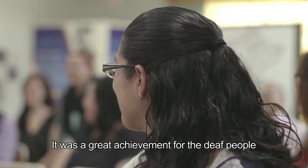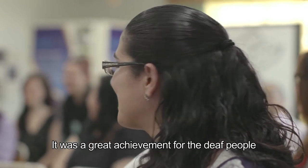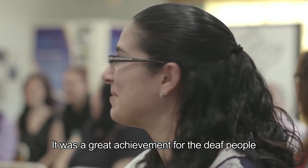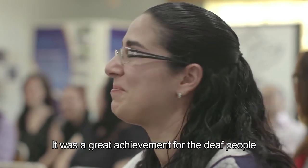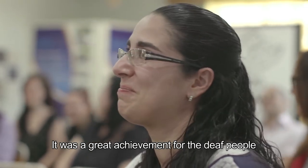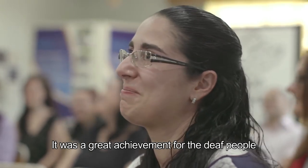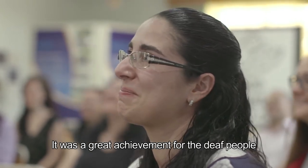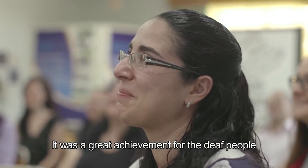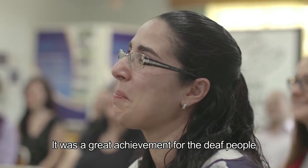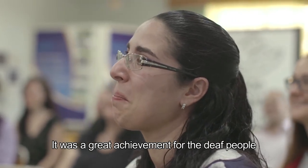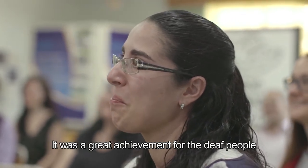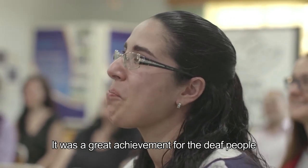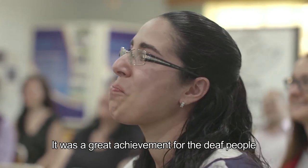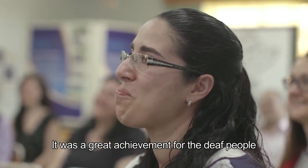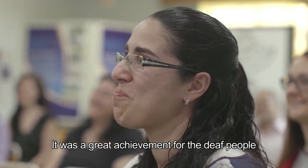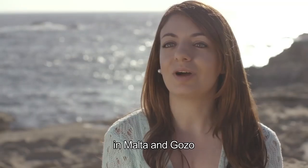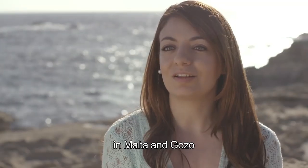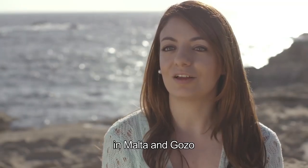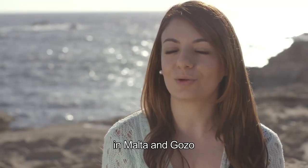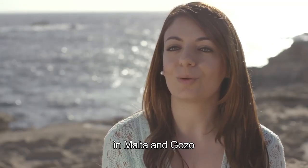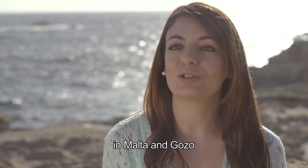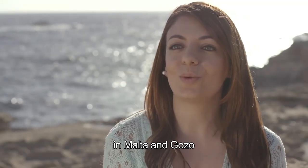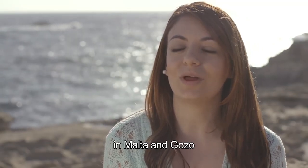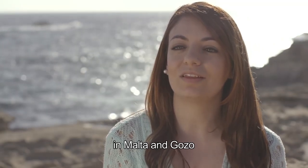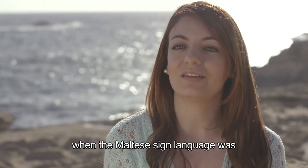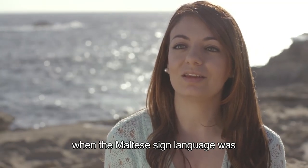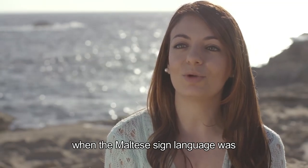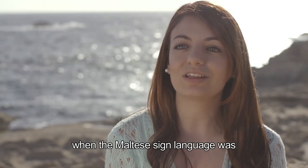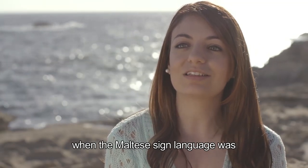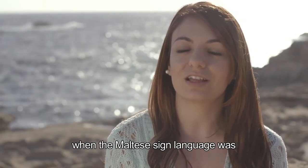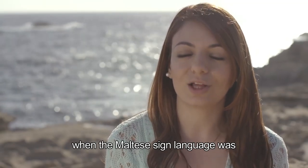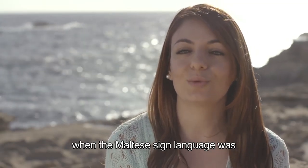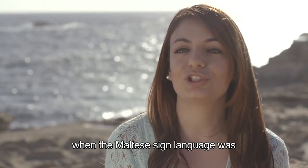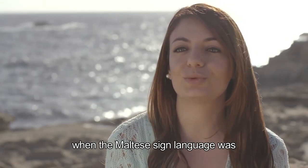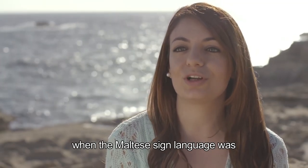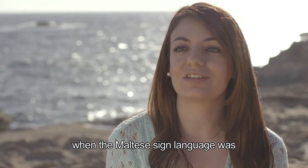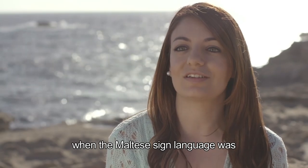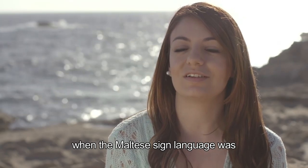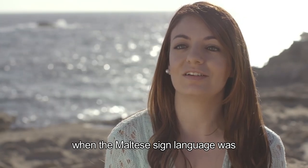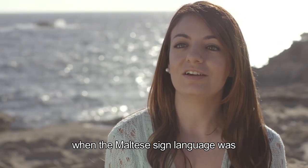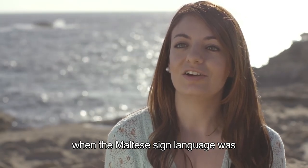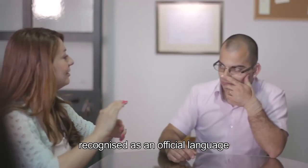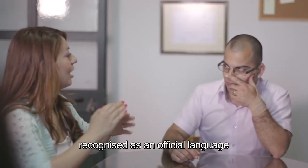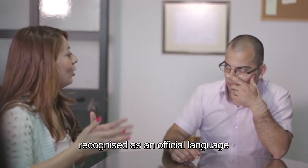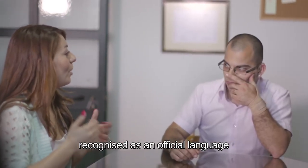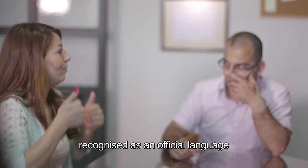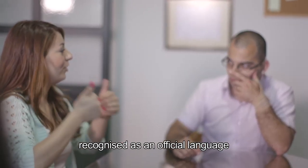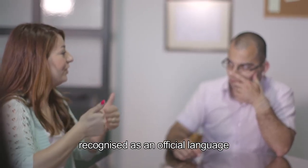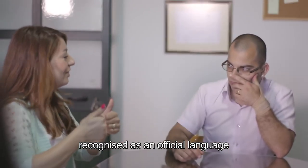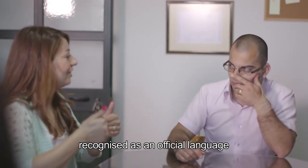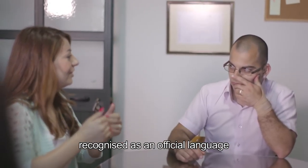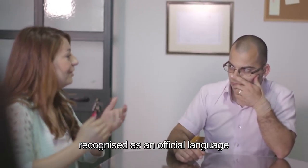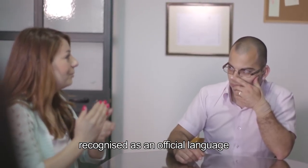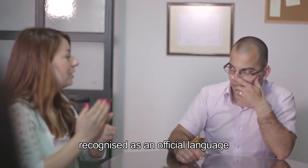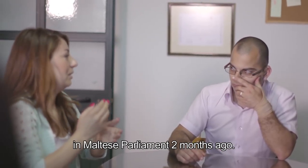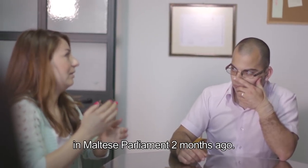great achievement for the deaf people in Malta and Gozo when the Maltese sign language was recognized as an official language in